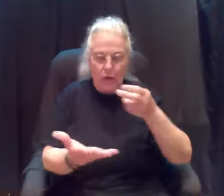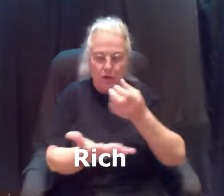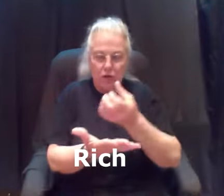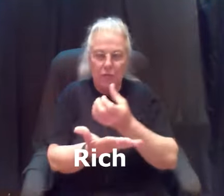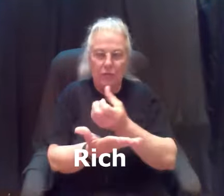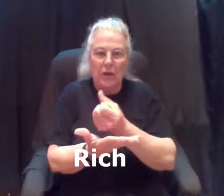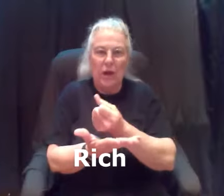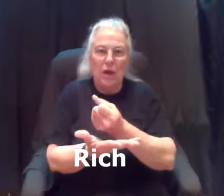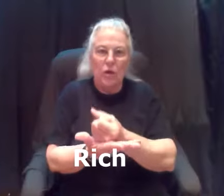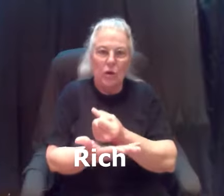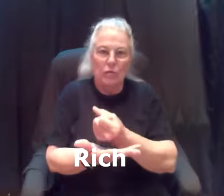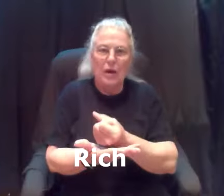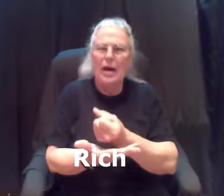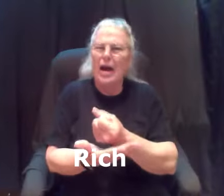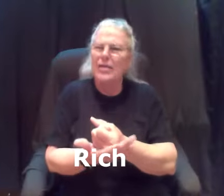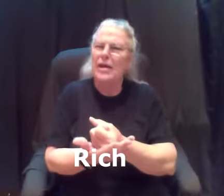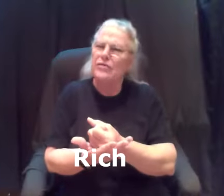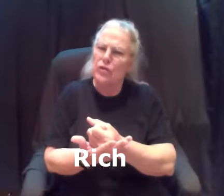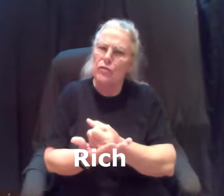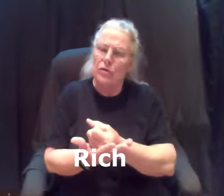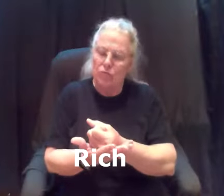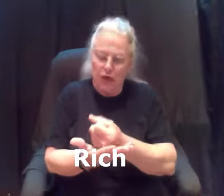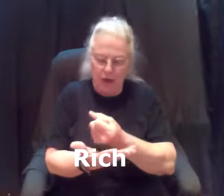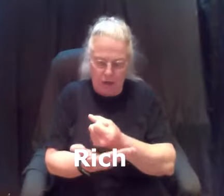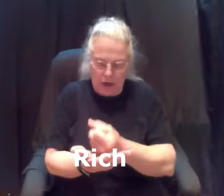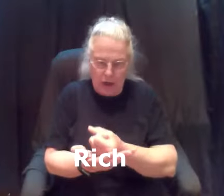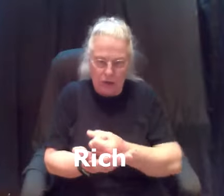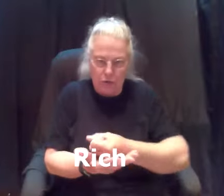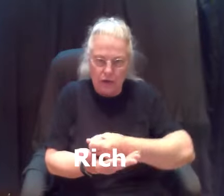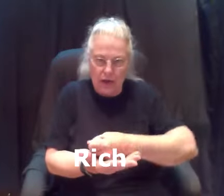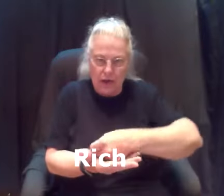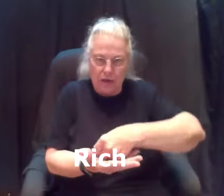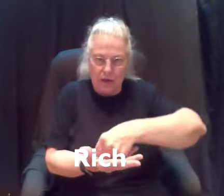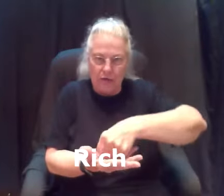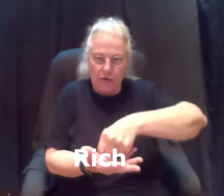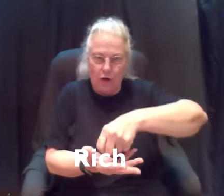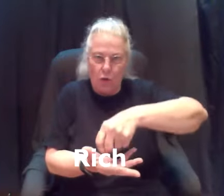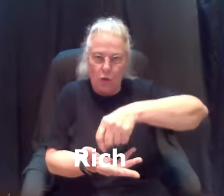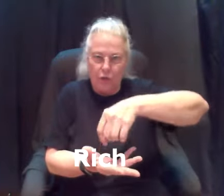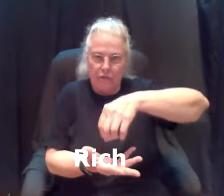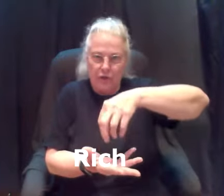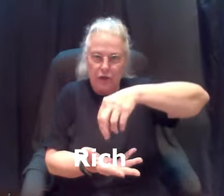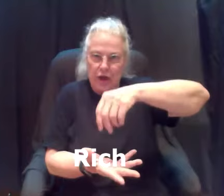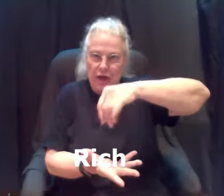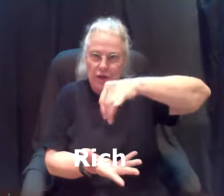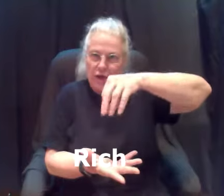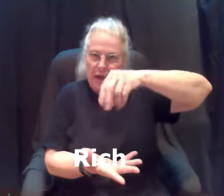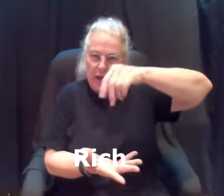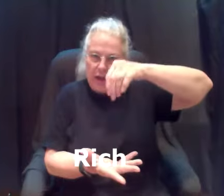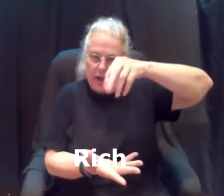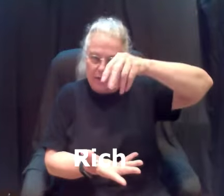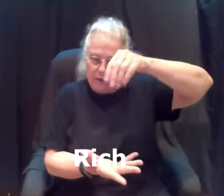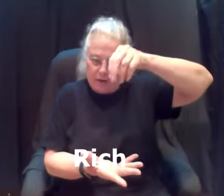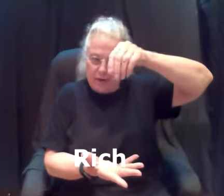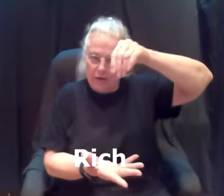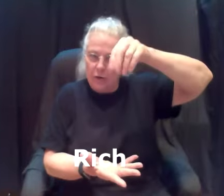Rich, I think of Scrooge here. You take, like you've got a hold of the change and you let